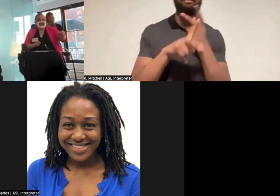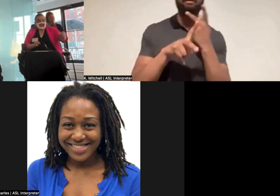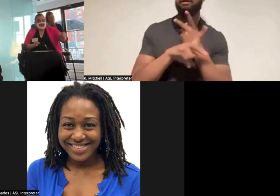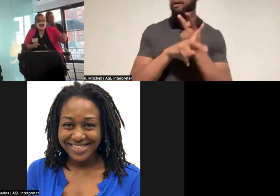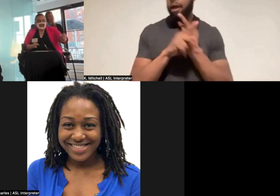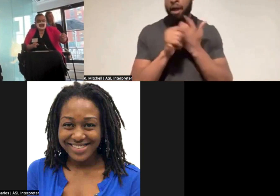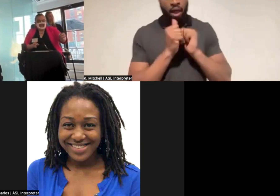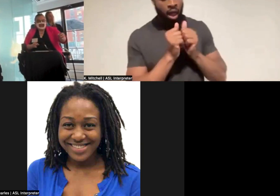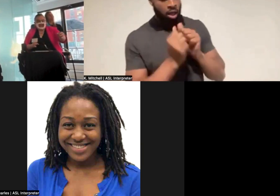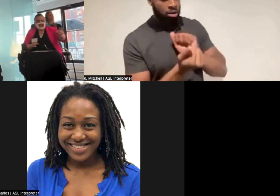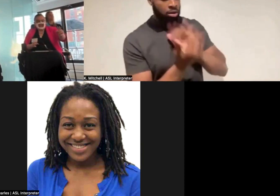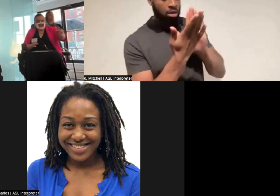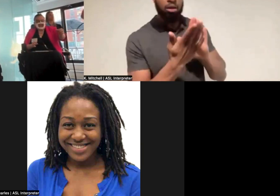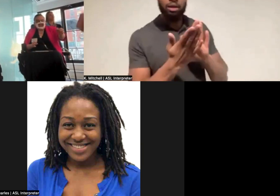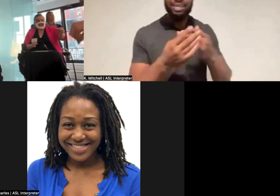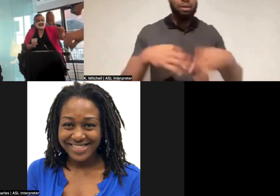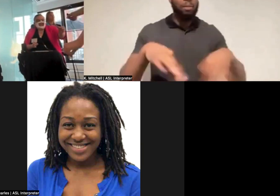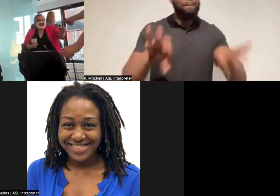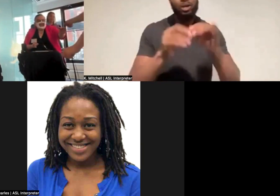sure that you have the relationship with yourself.